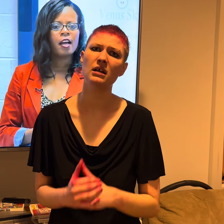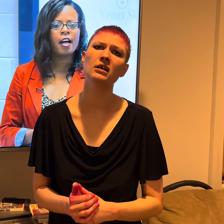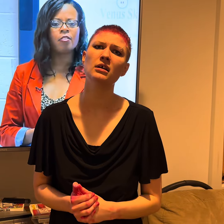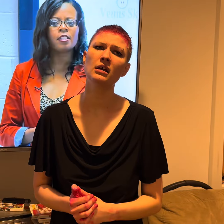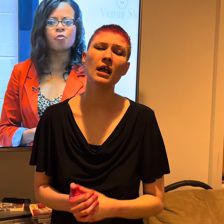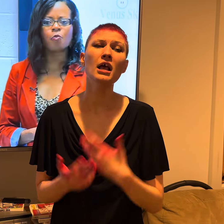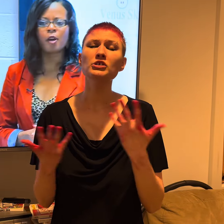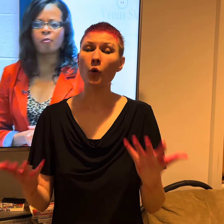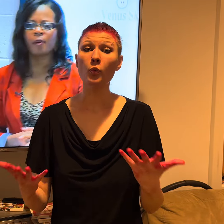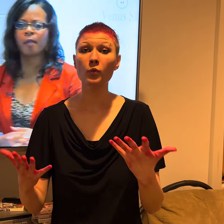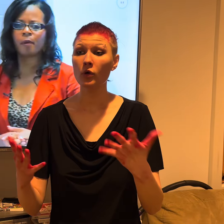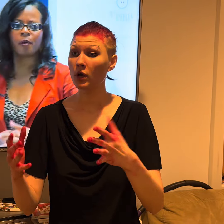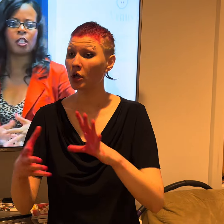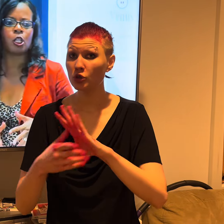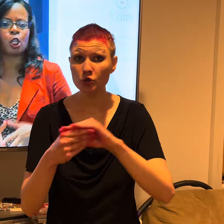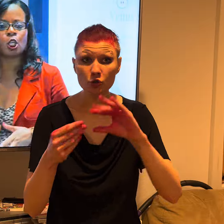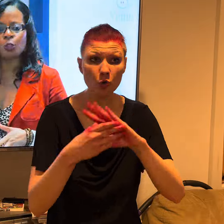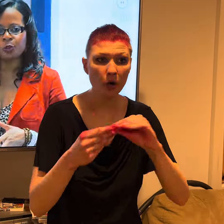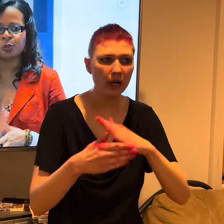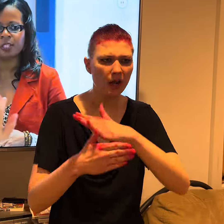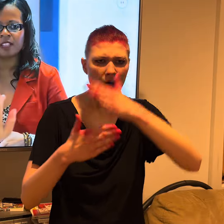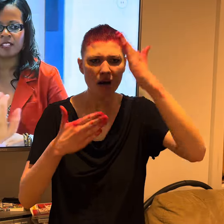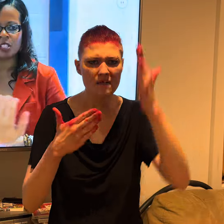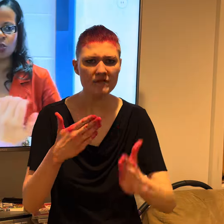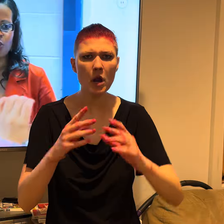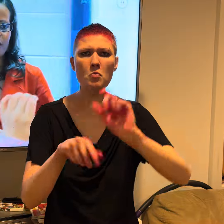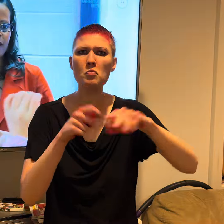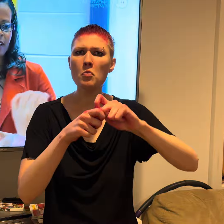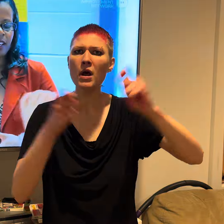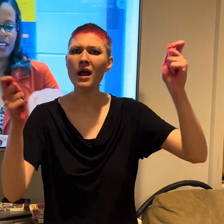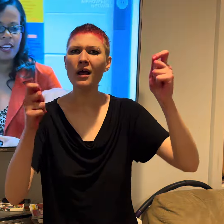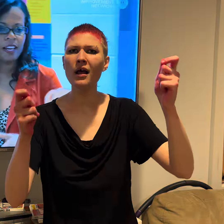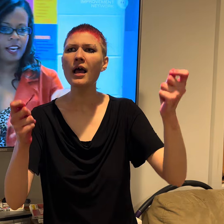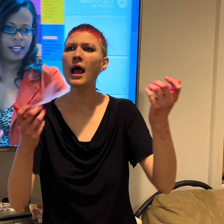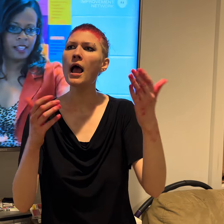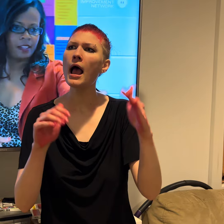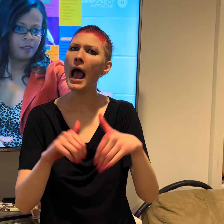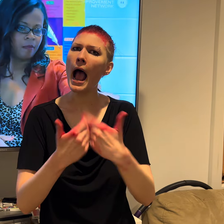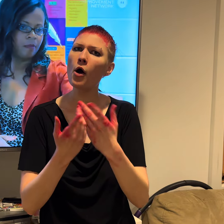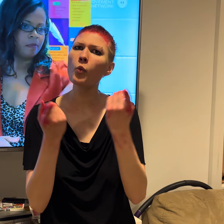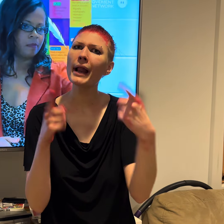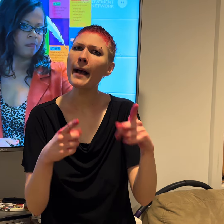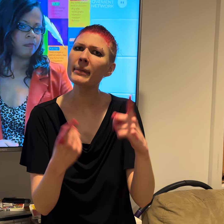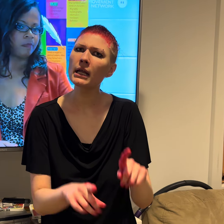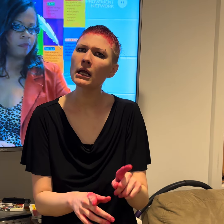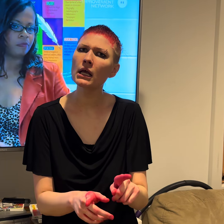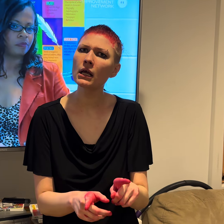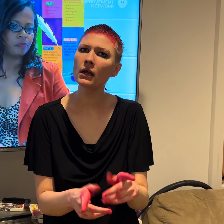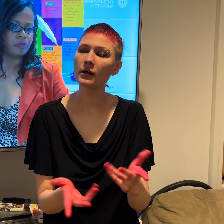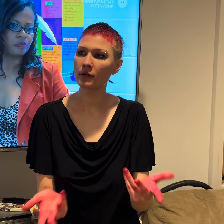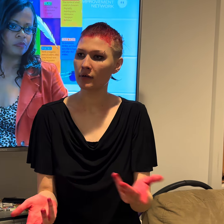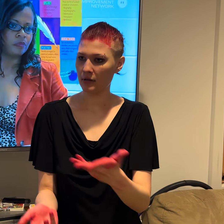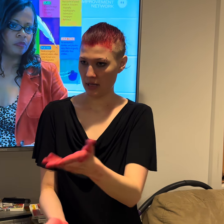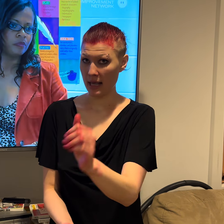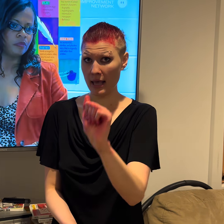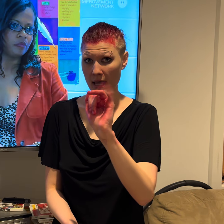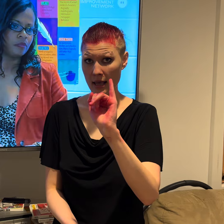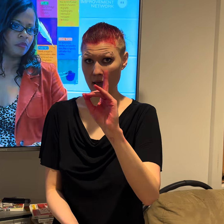How does Ray Bradbury conclude this story? Aiden. He ends the